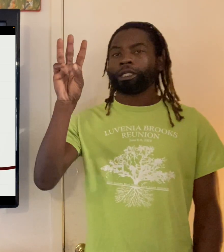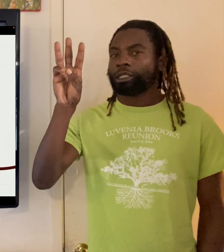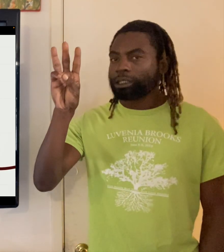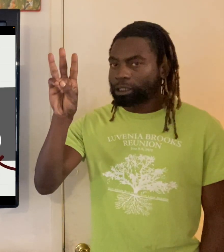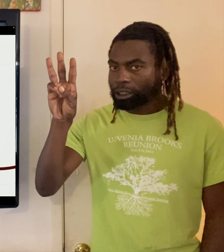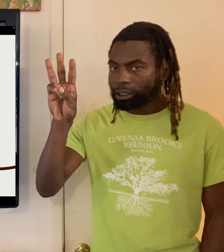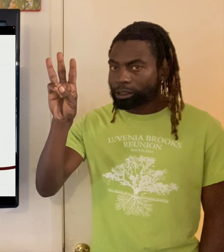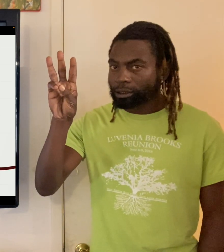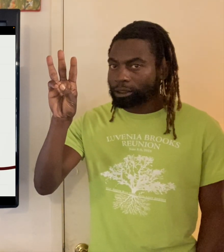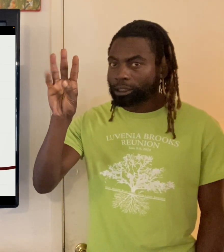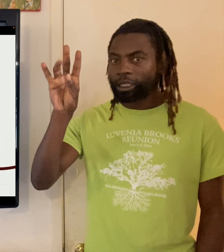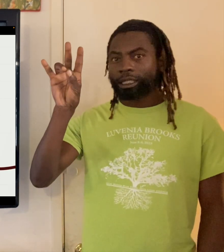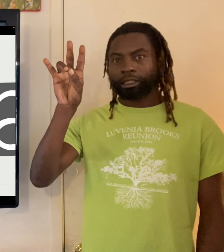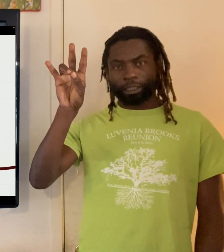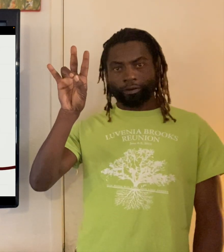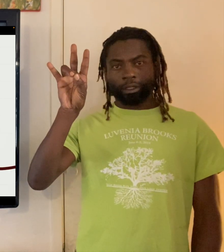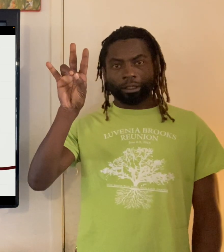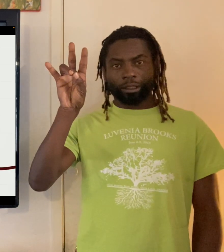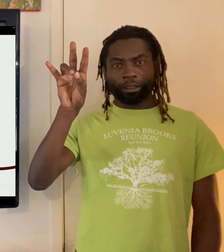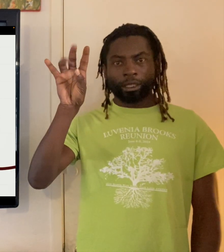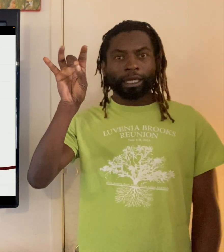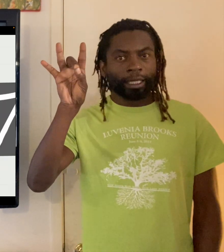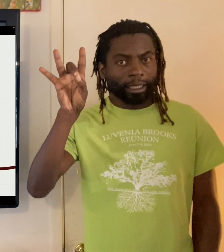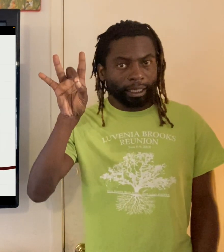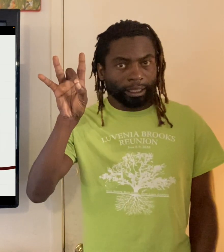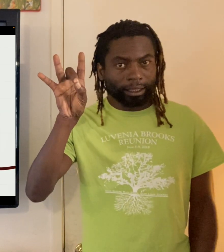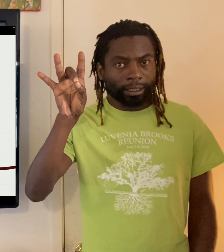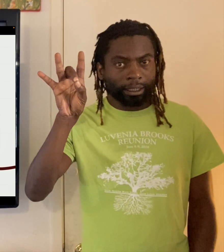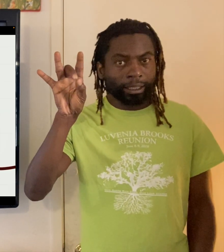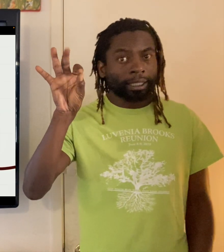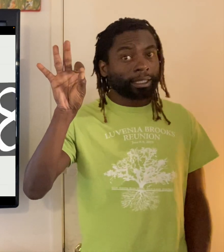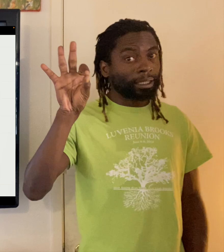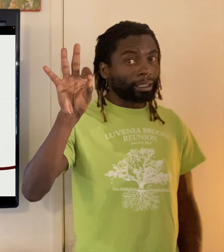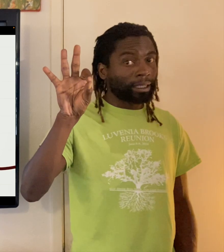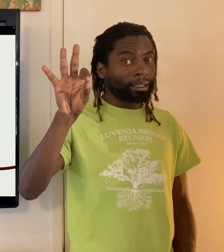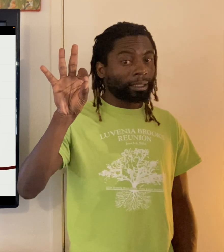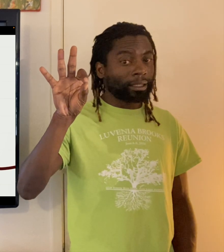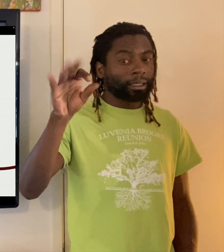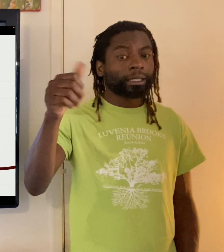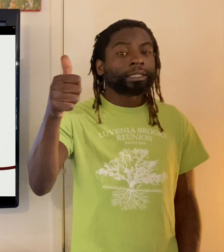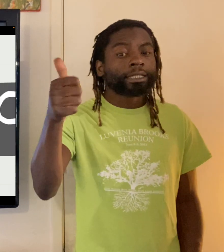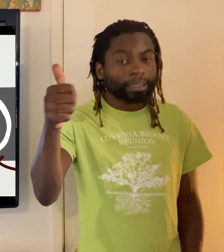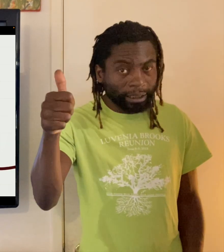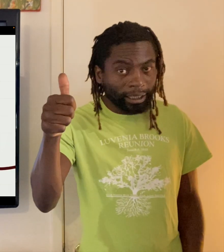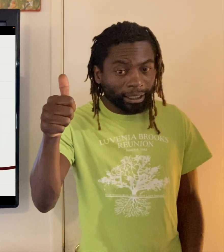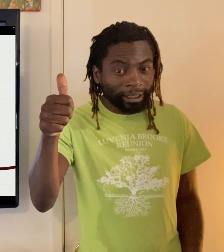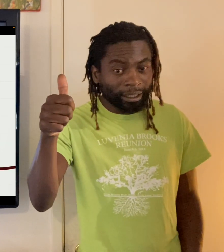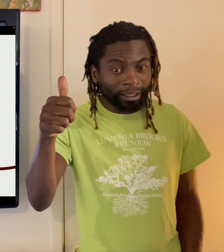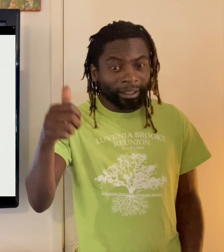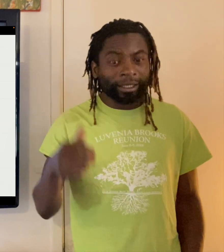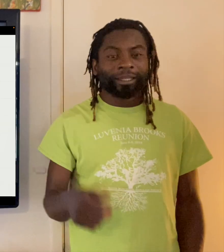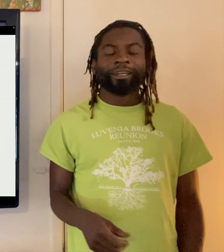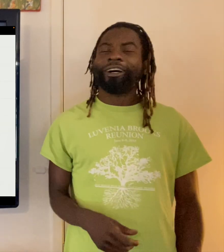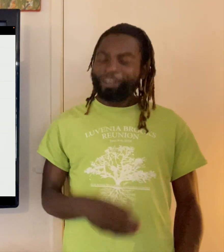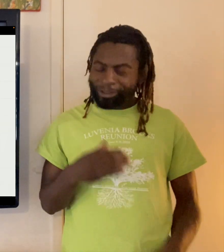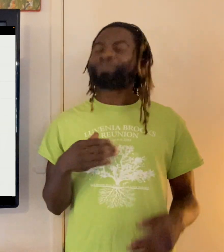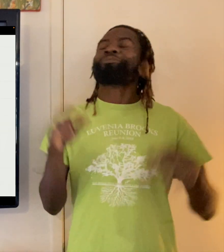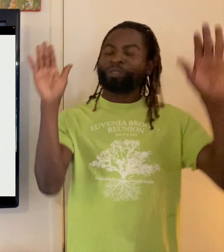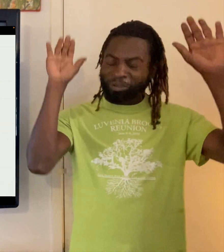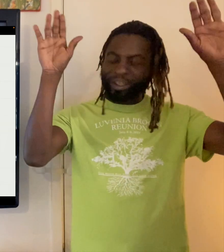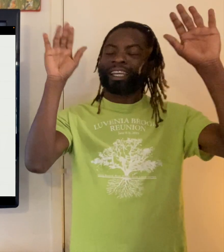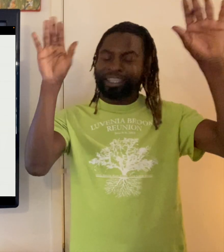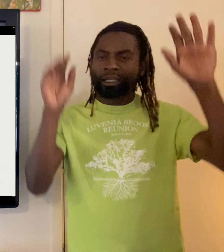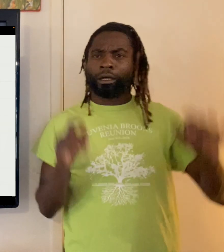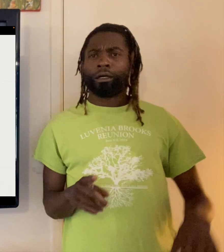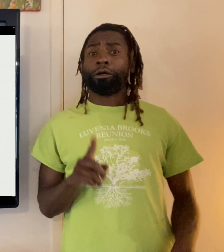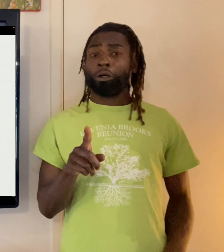5, 6, 7, 8, 9, 10. Oh, great. I think